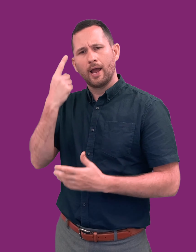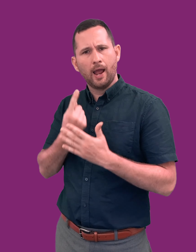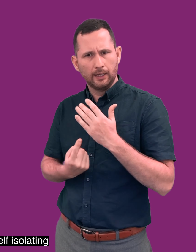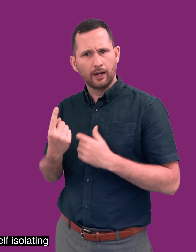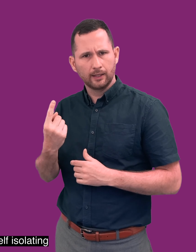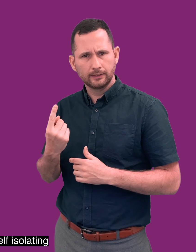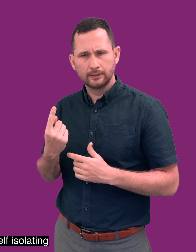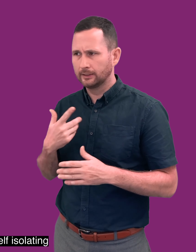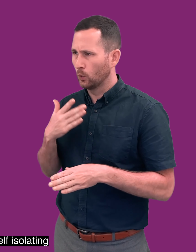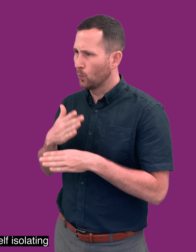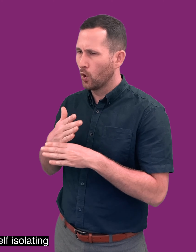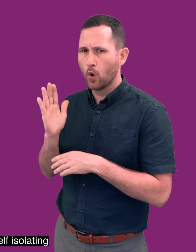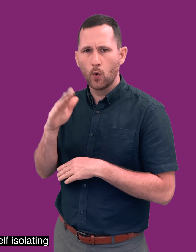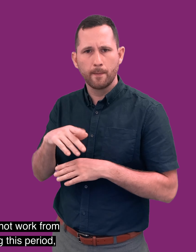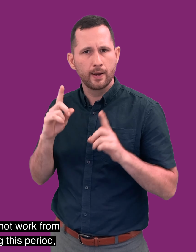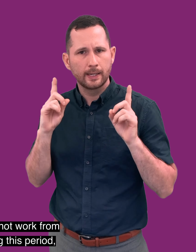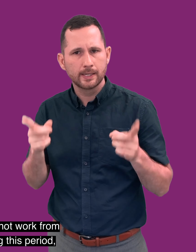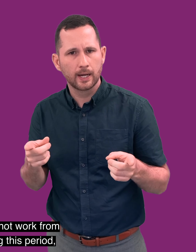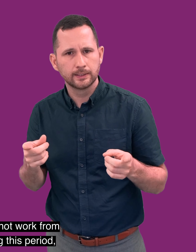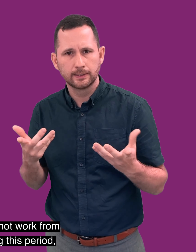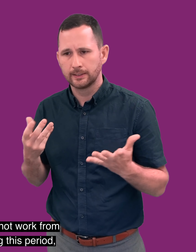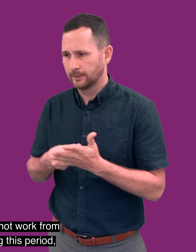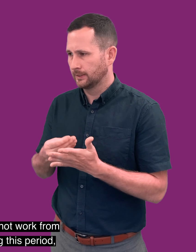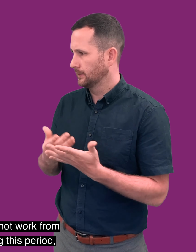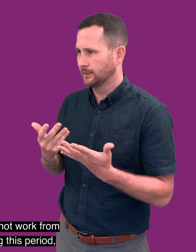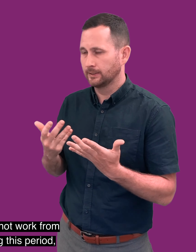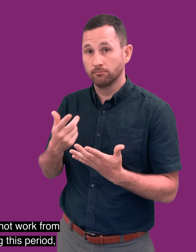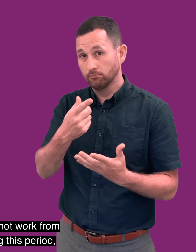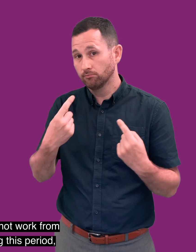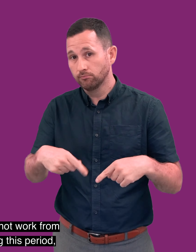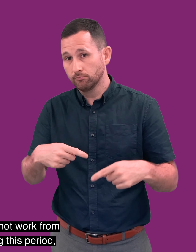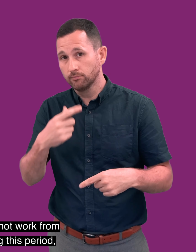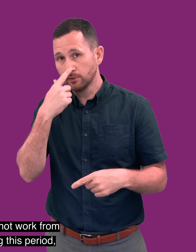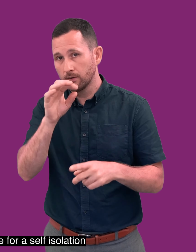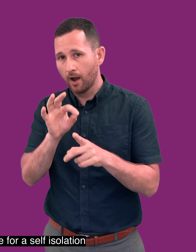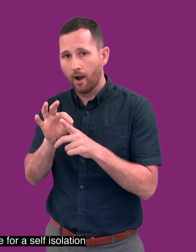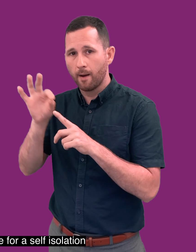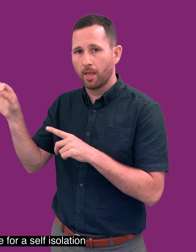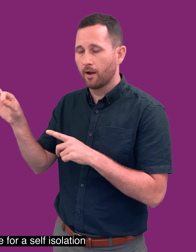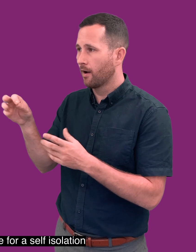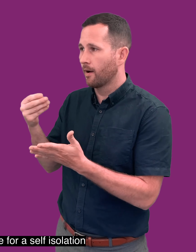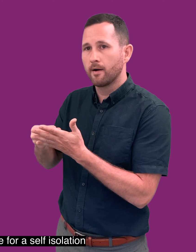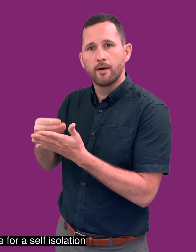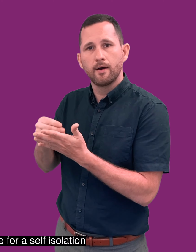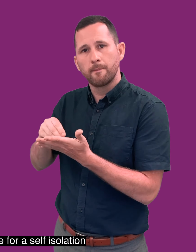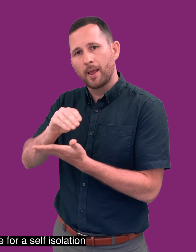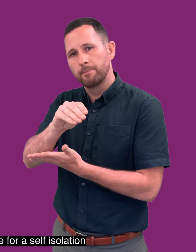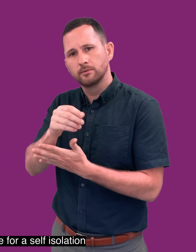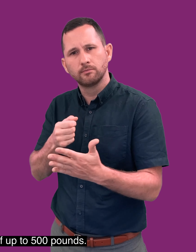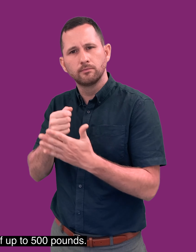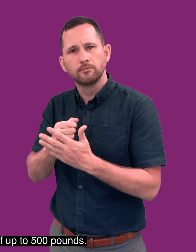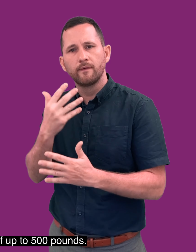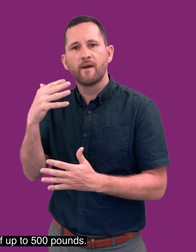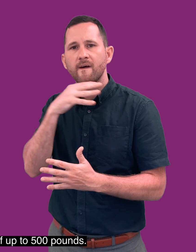If you are self-isolating and you cannot work from home during this period, you may be eligible for a self-isolation